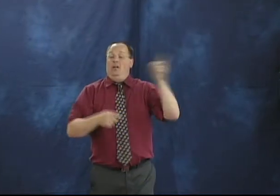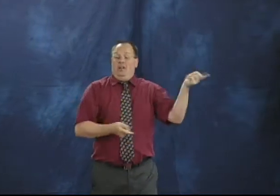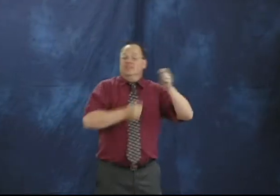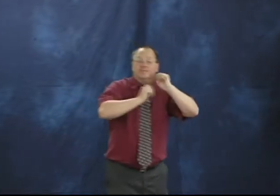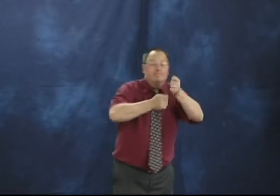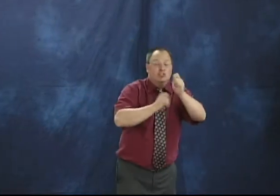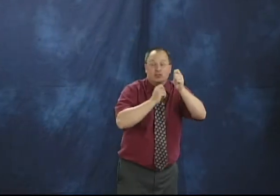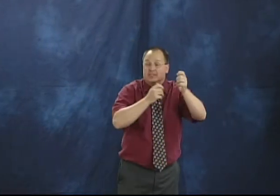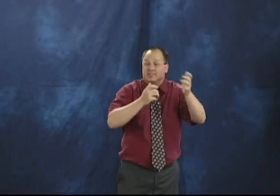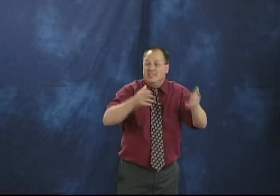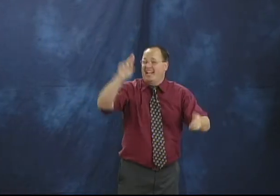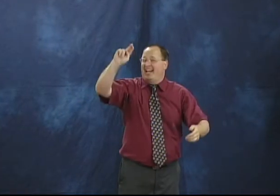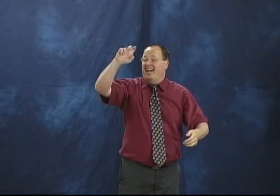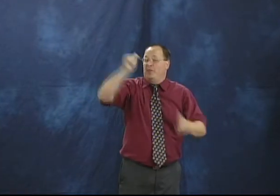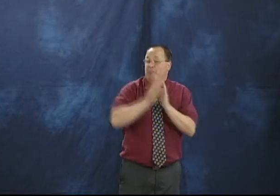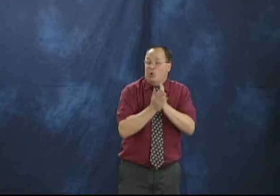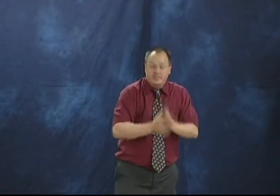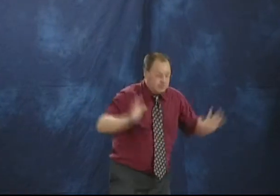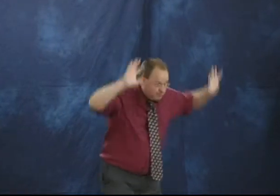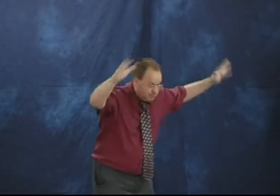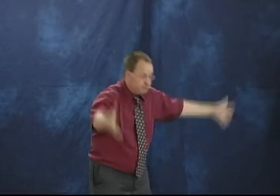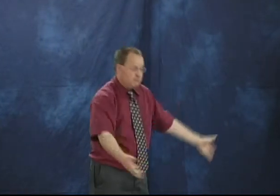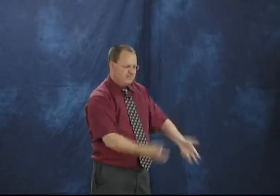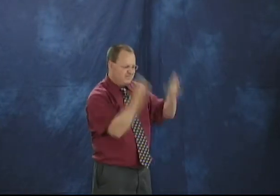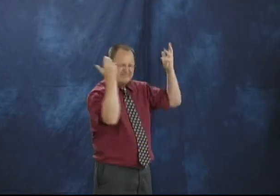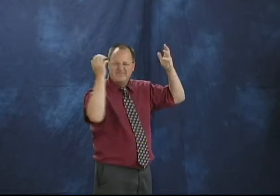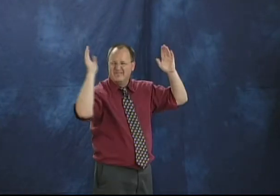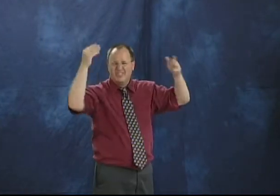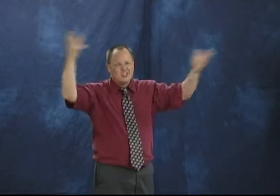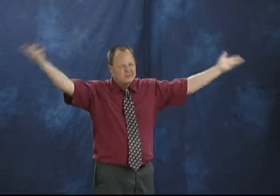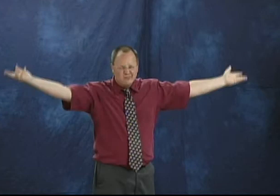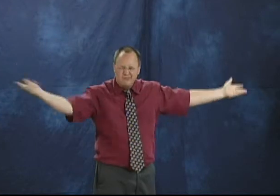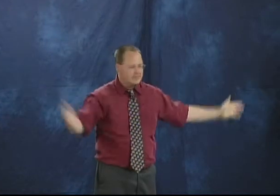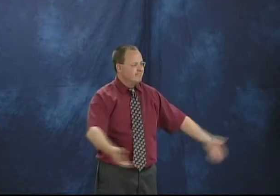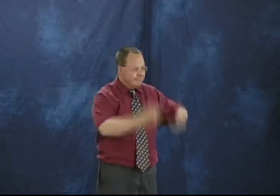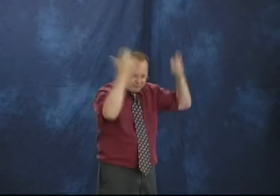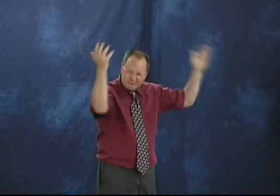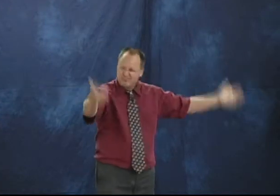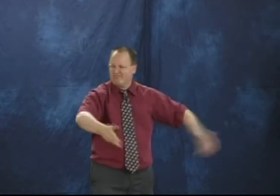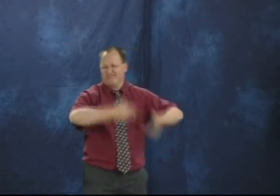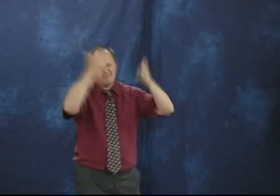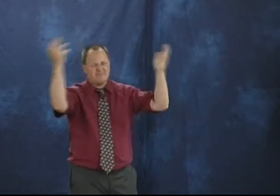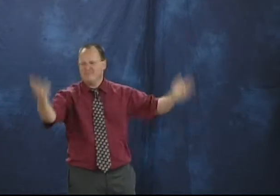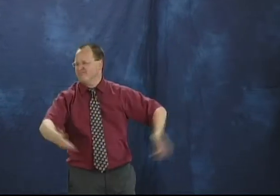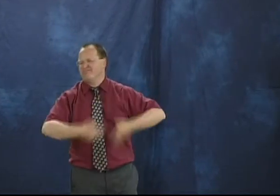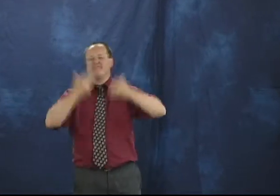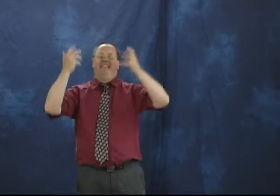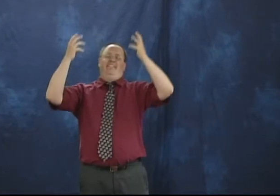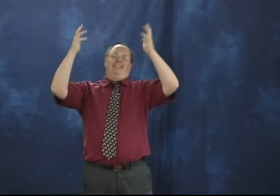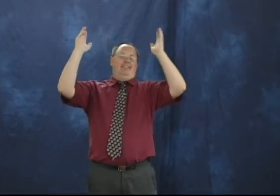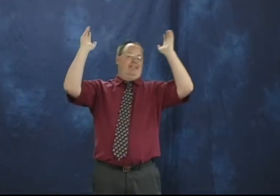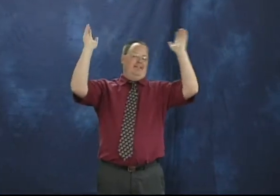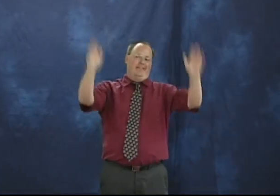Peter was a skilled fisherman, but he had fished